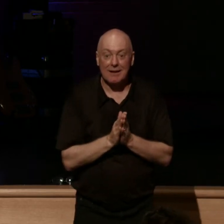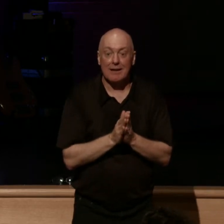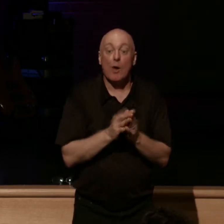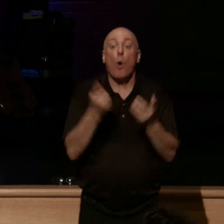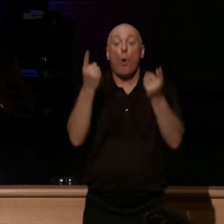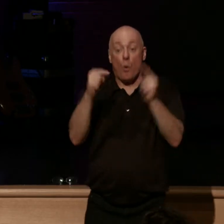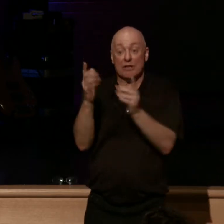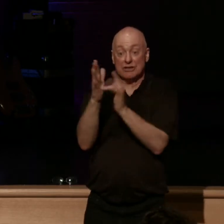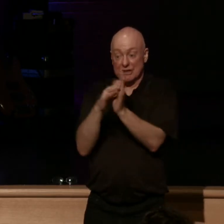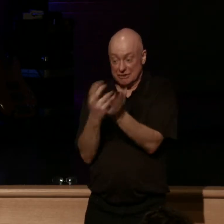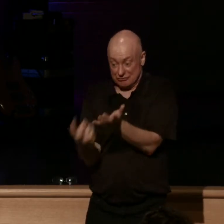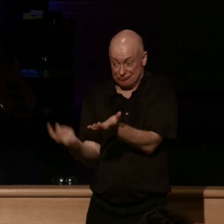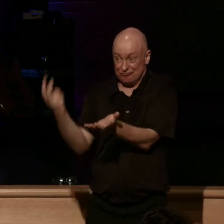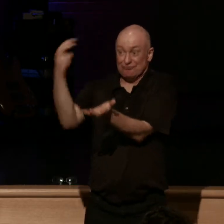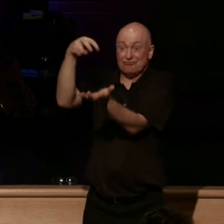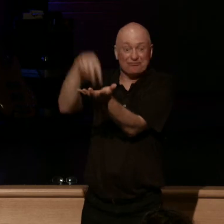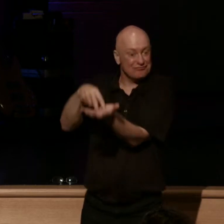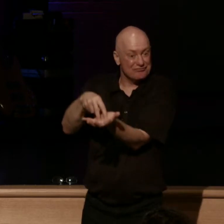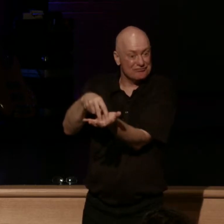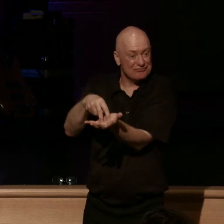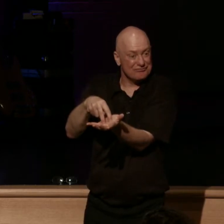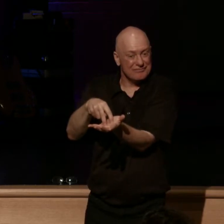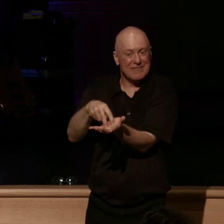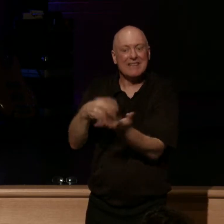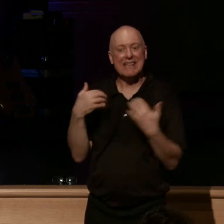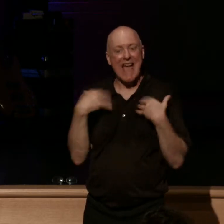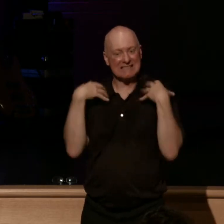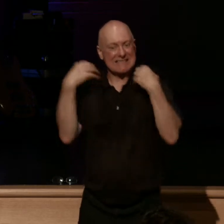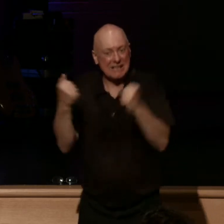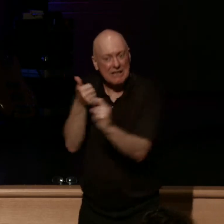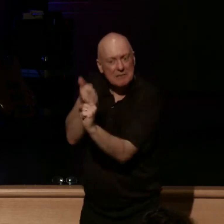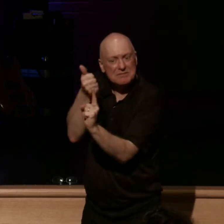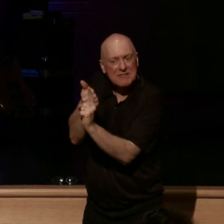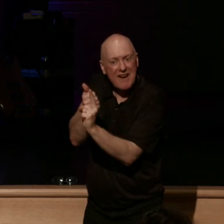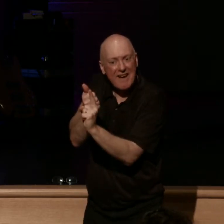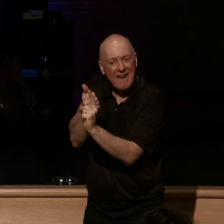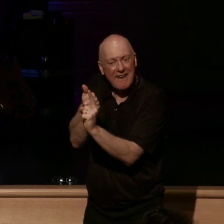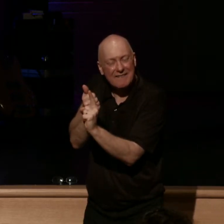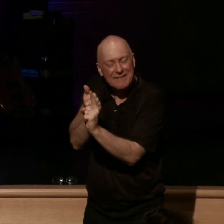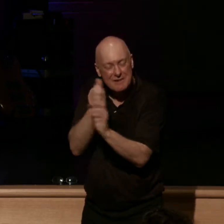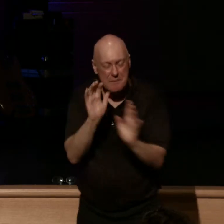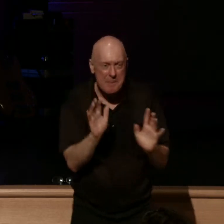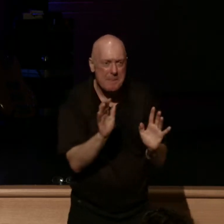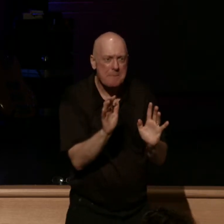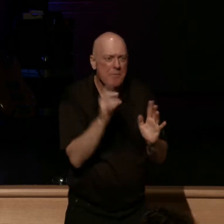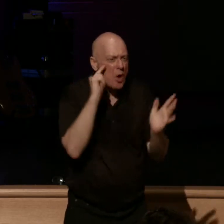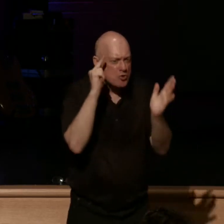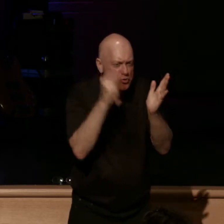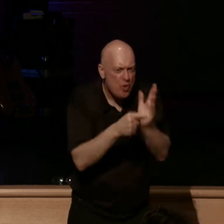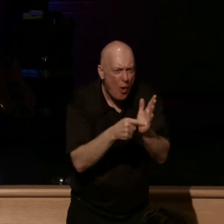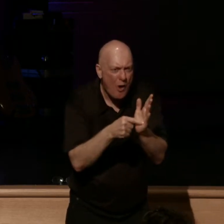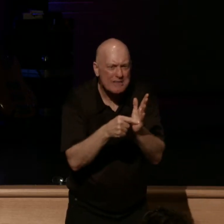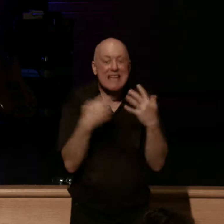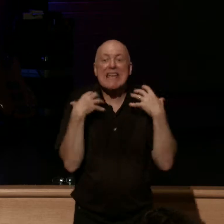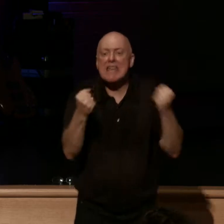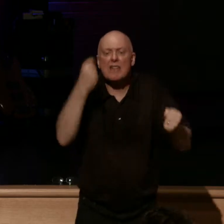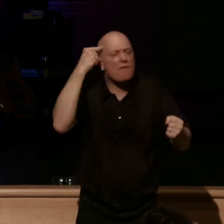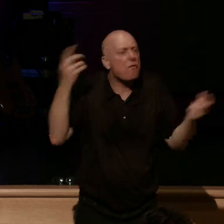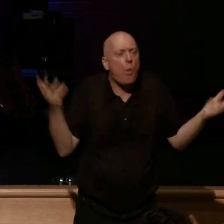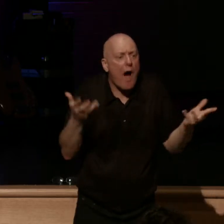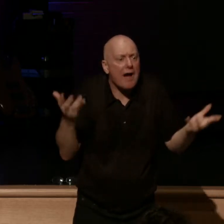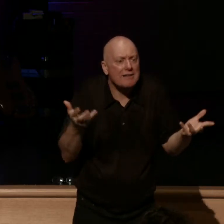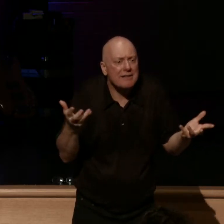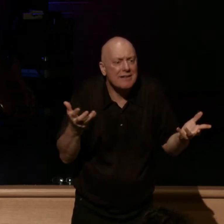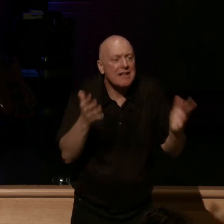with healing in his wings. Awesome. Healing in its wings. Notice the healing from what? Take the